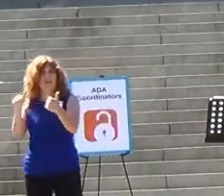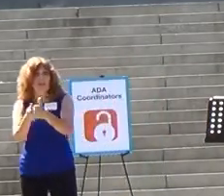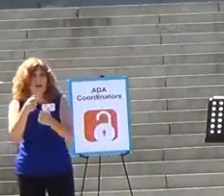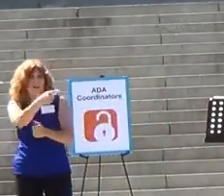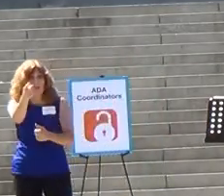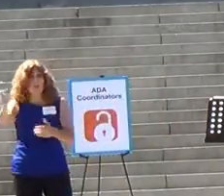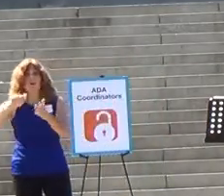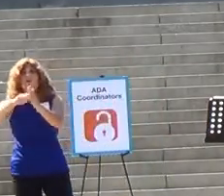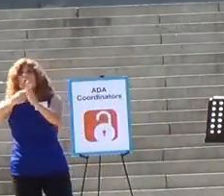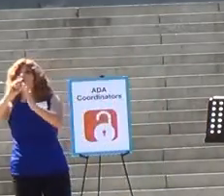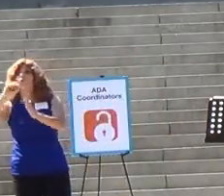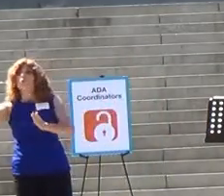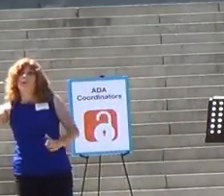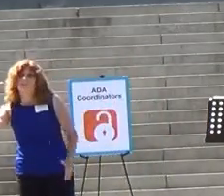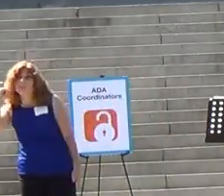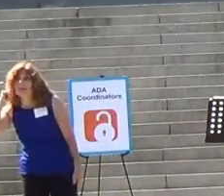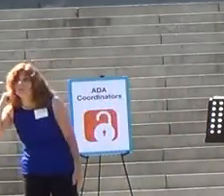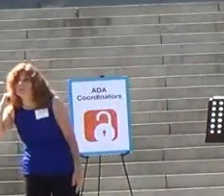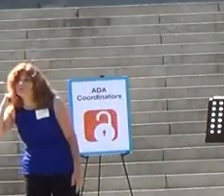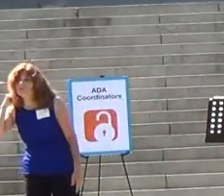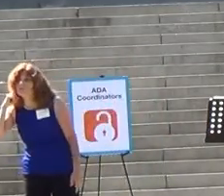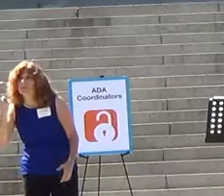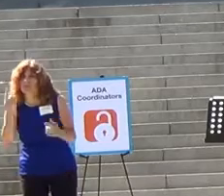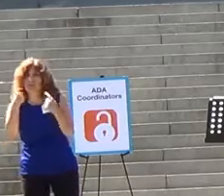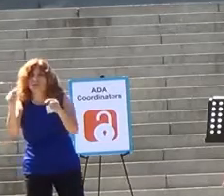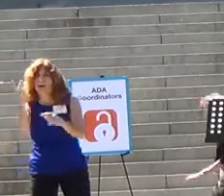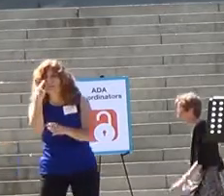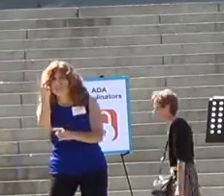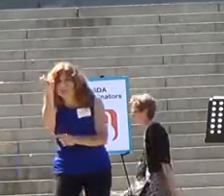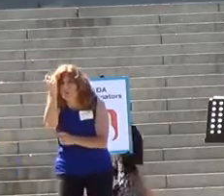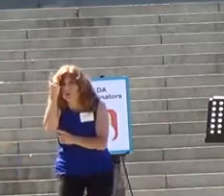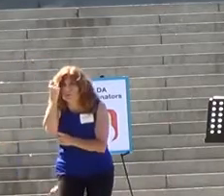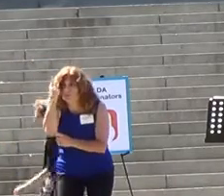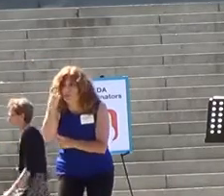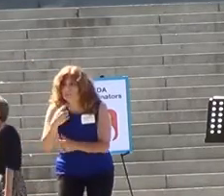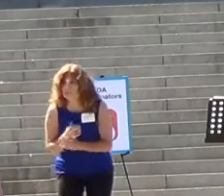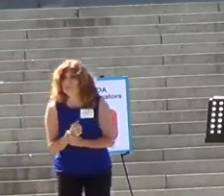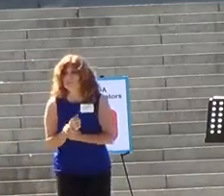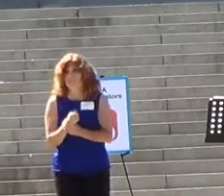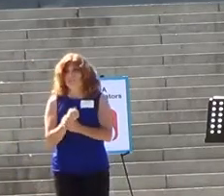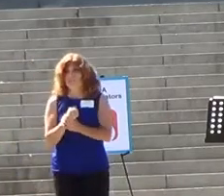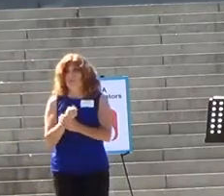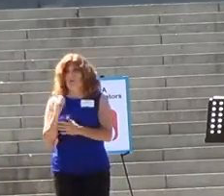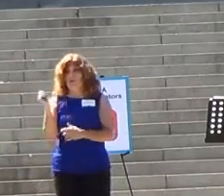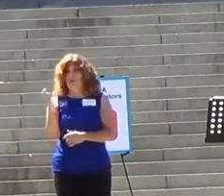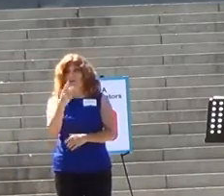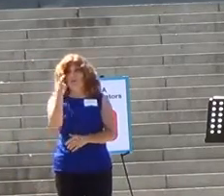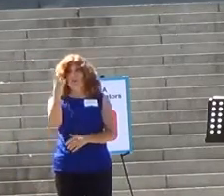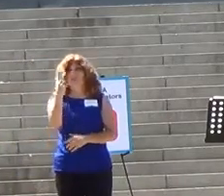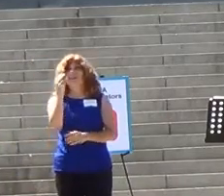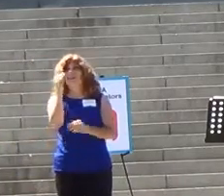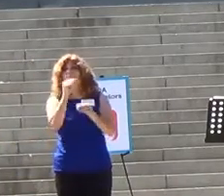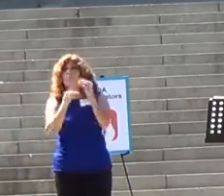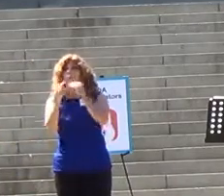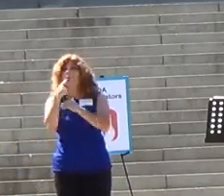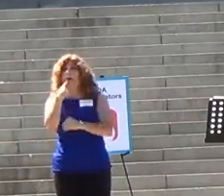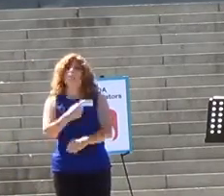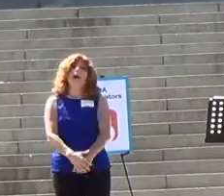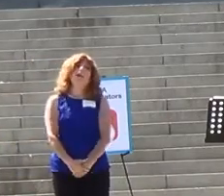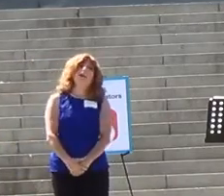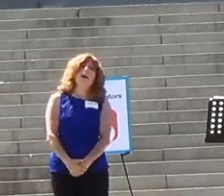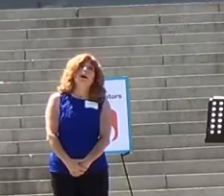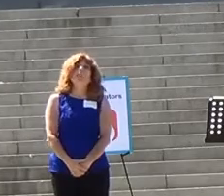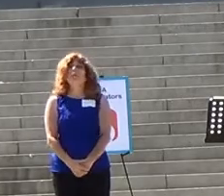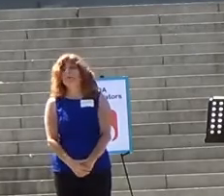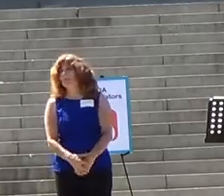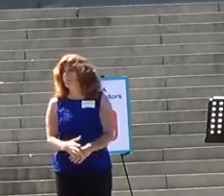you see a website with a video, or even turn on your TV, I challenge you to turn the sound off and see how much